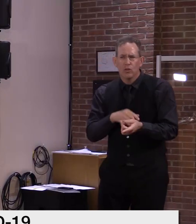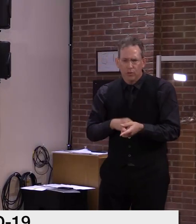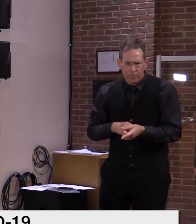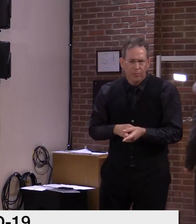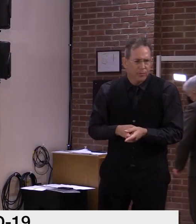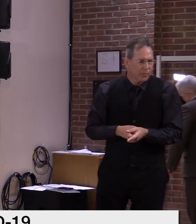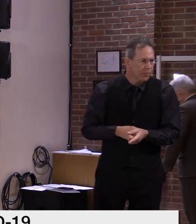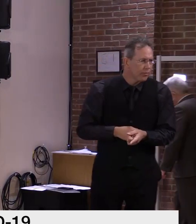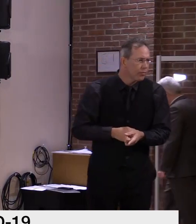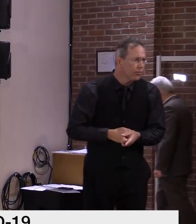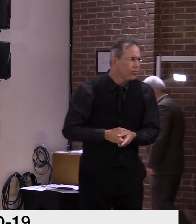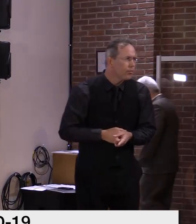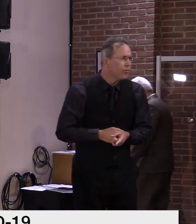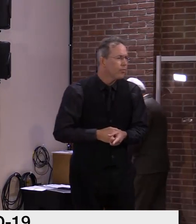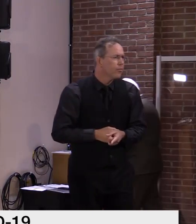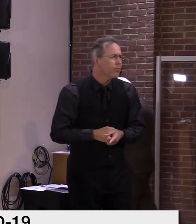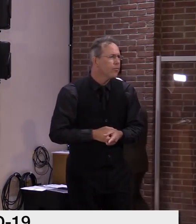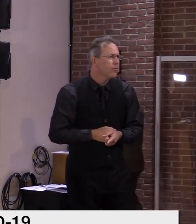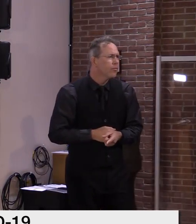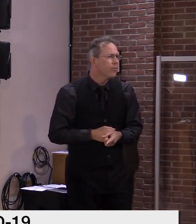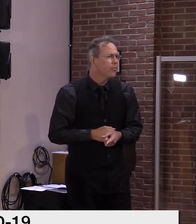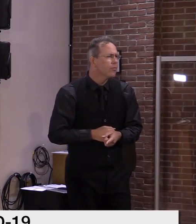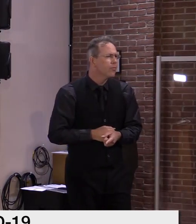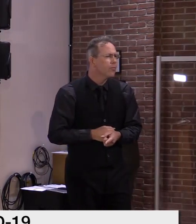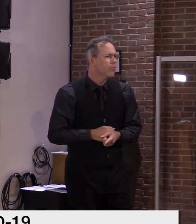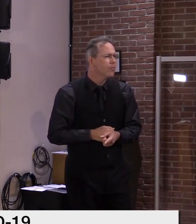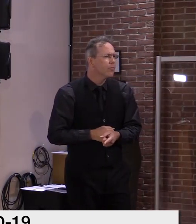I've been reading a couple of reports that